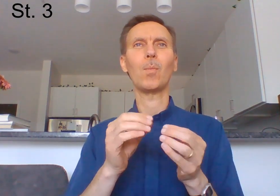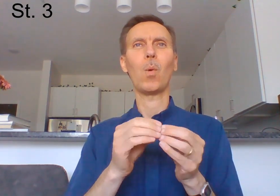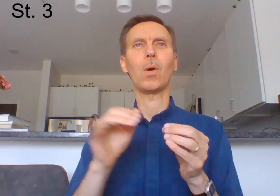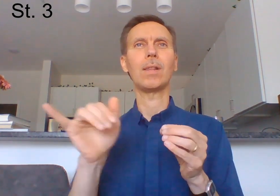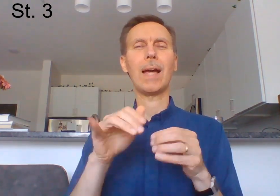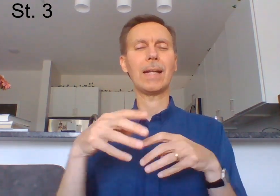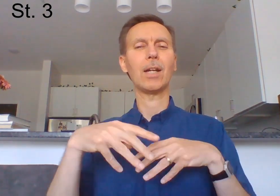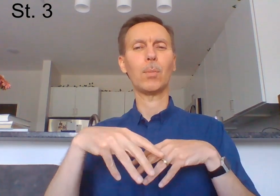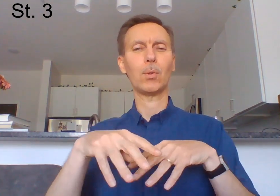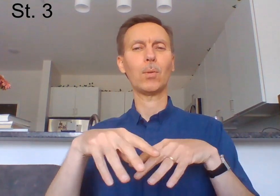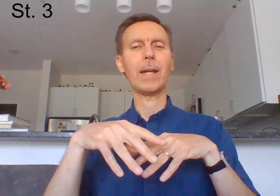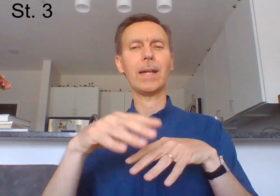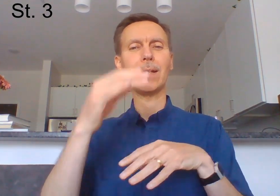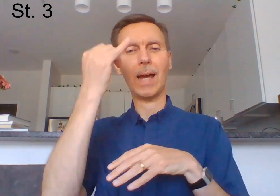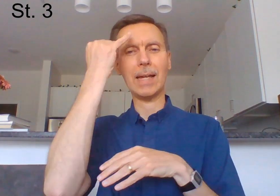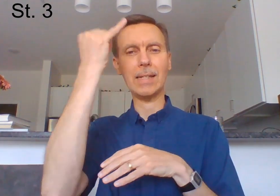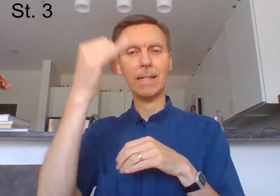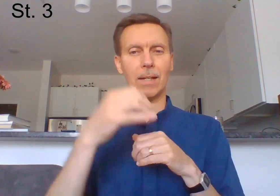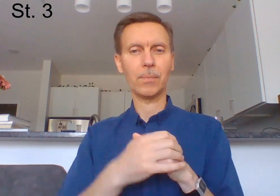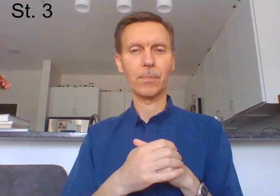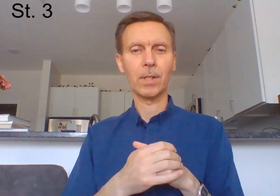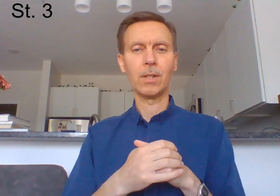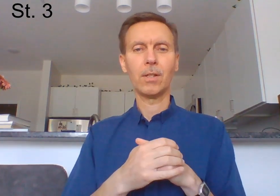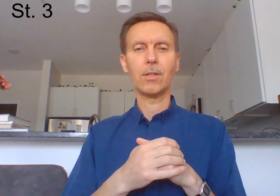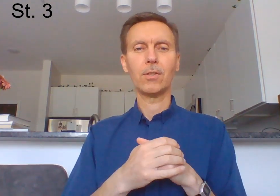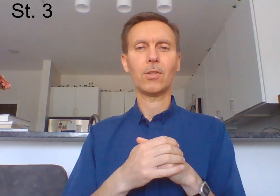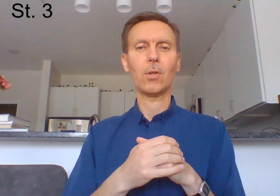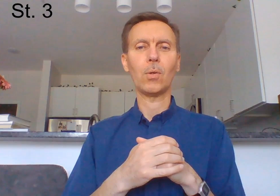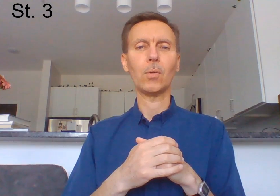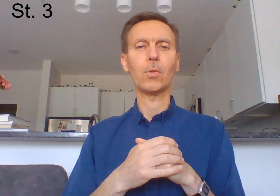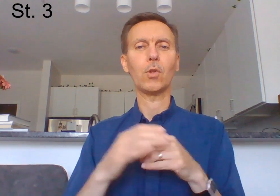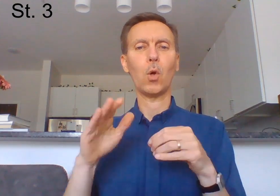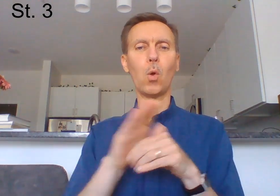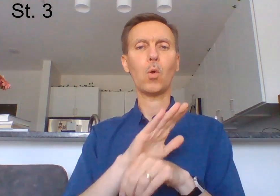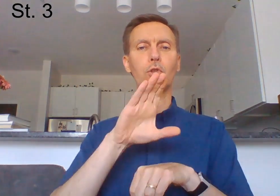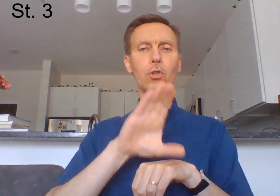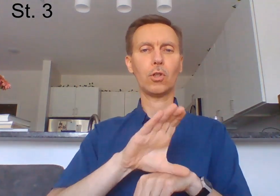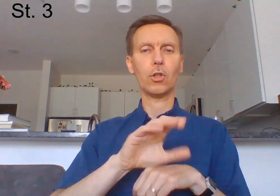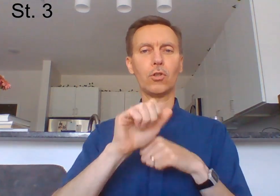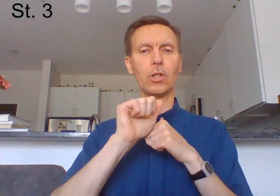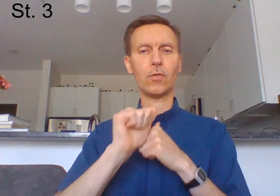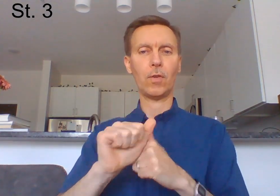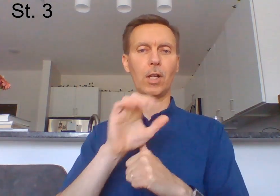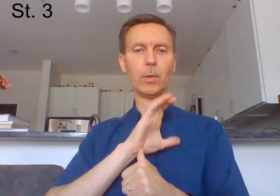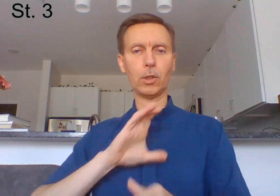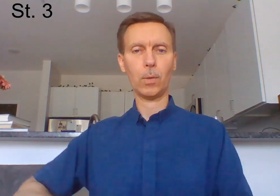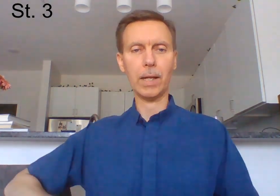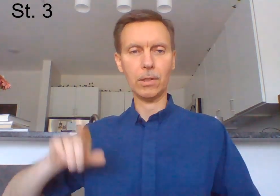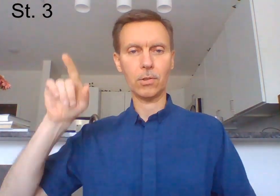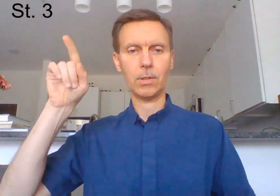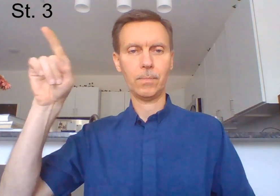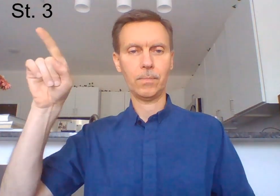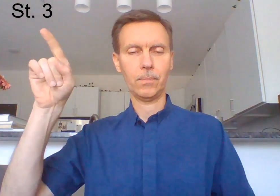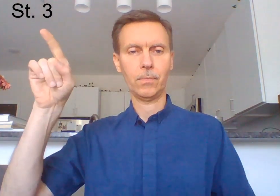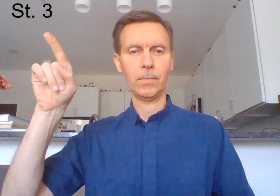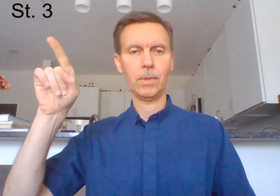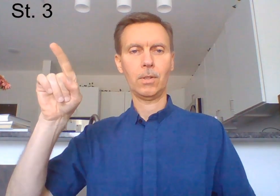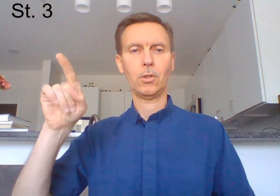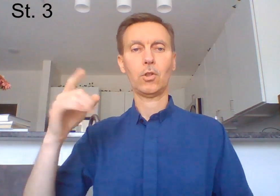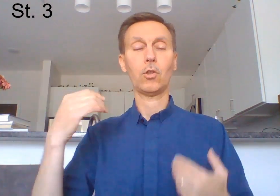more like a parade idea. So the whole church is following Christ. So you